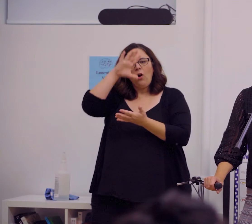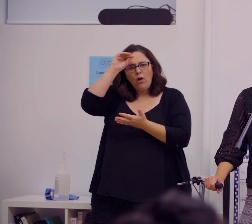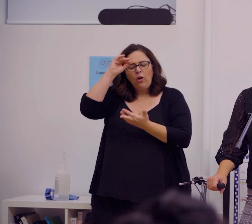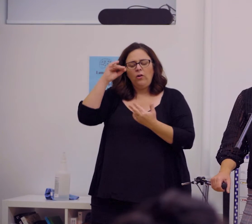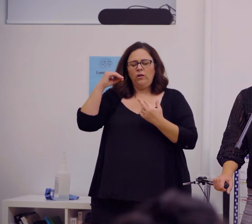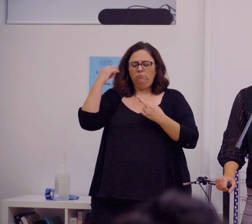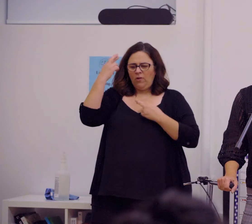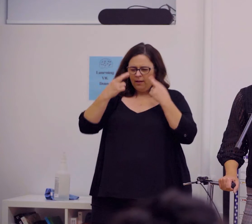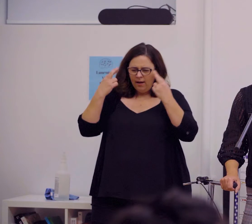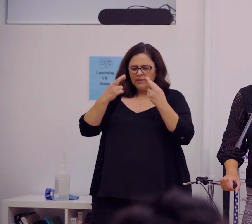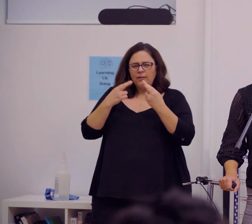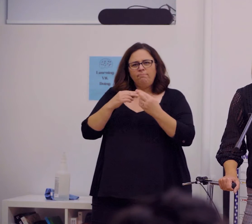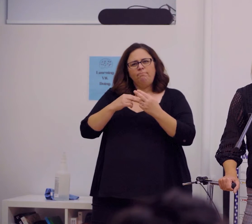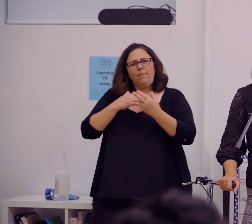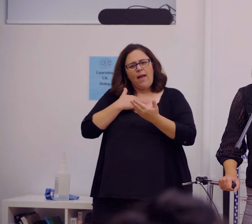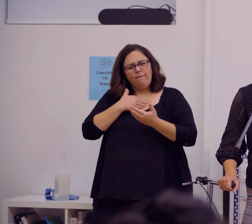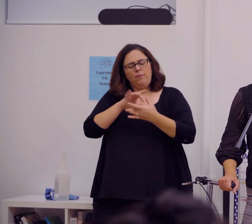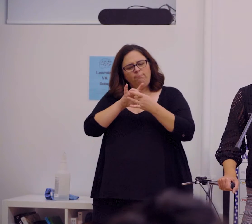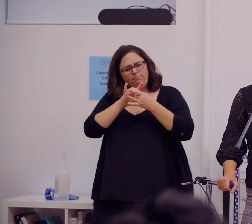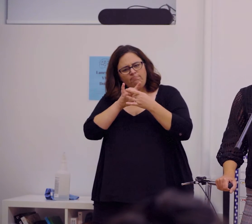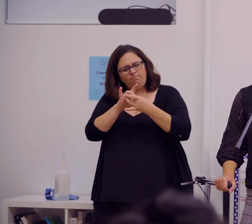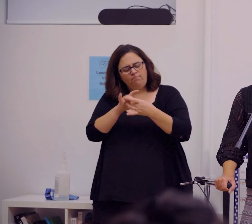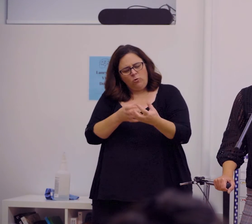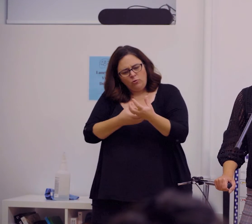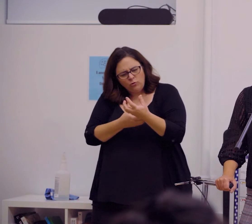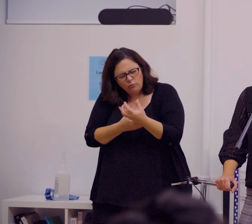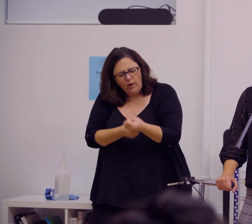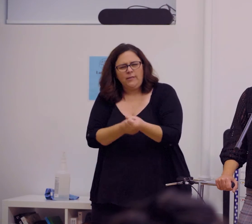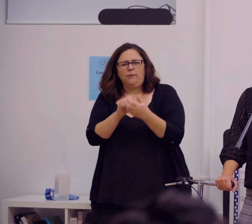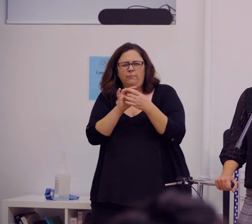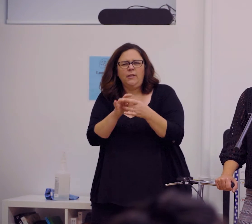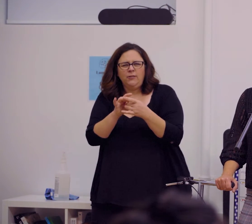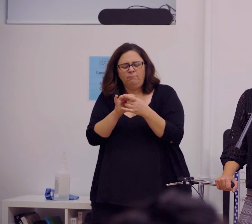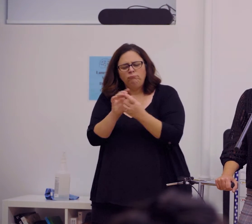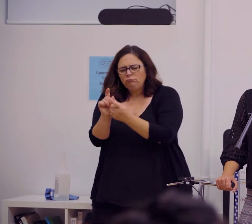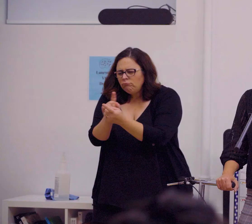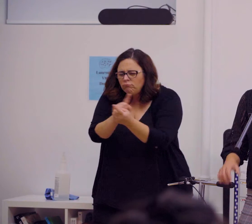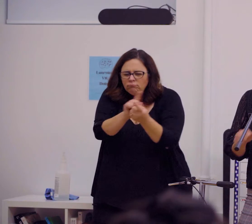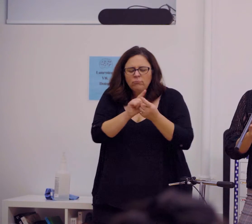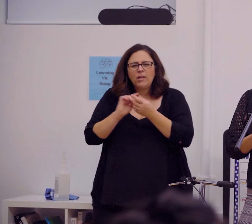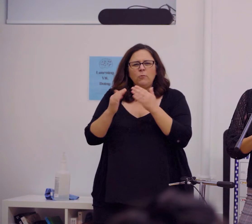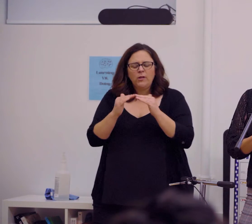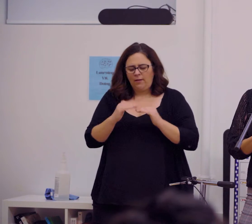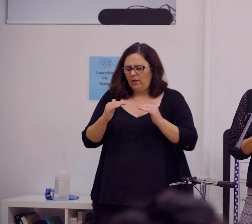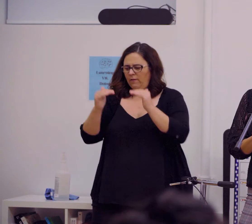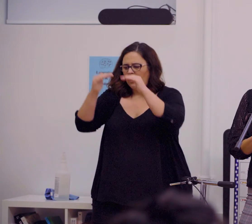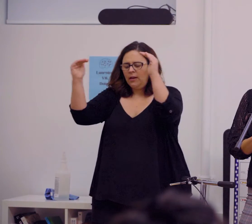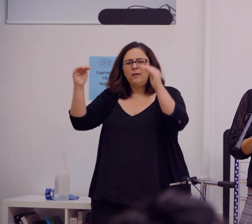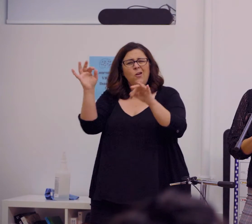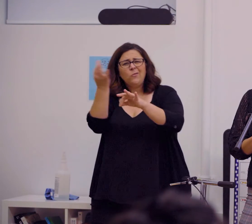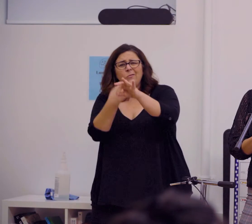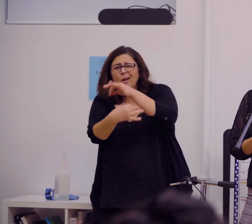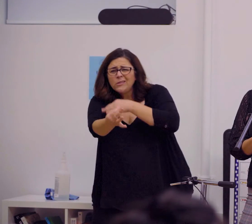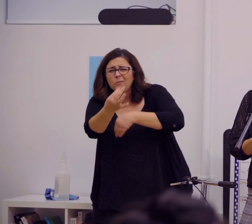building genuine, trusting relationships is in that space, connecting with community at various levels,